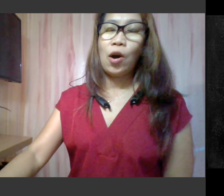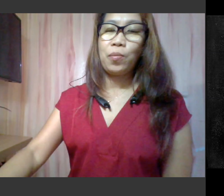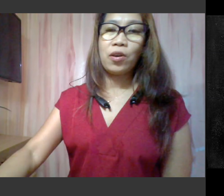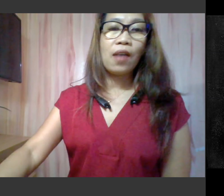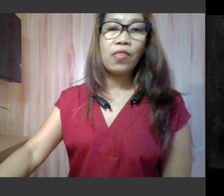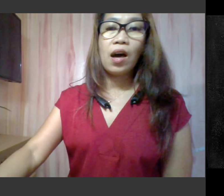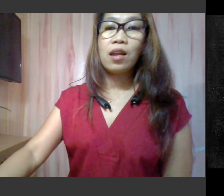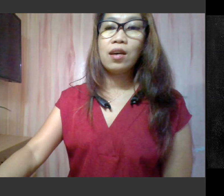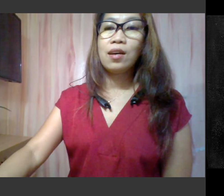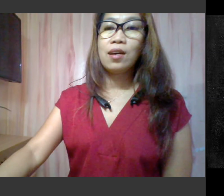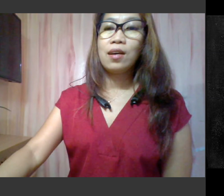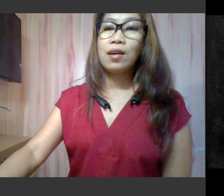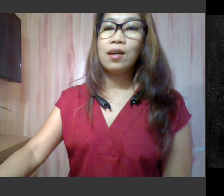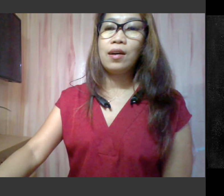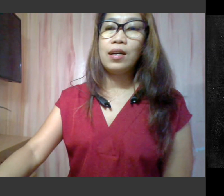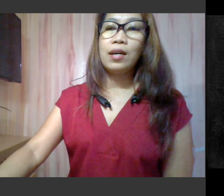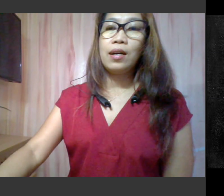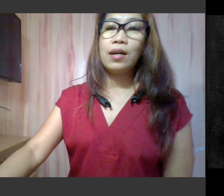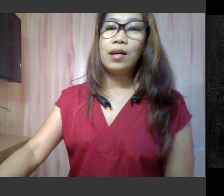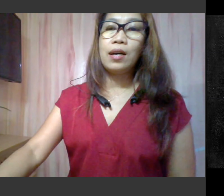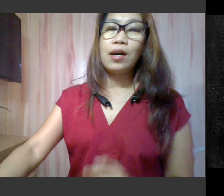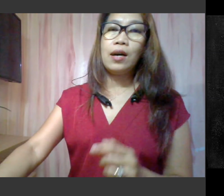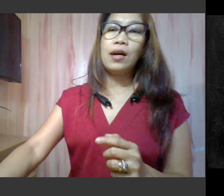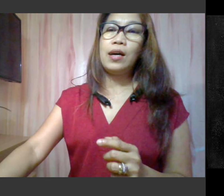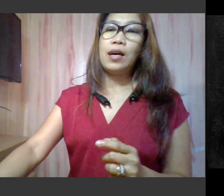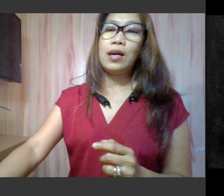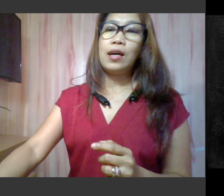So I hope you got that.